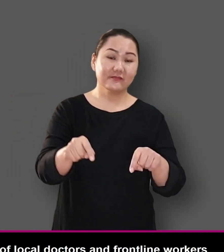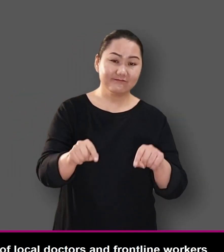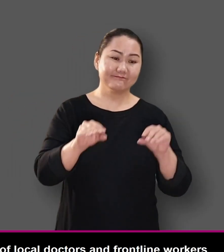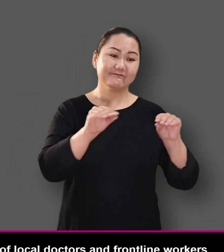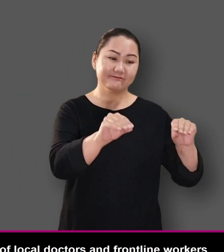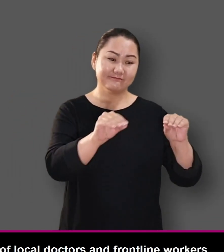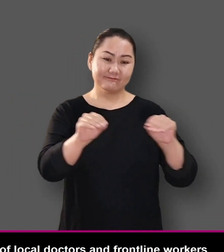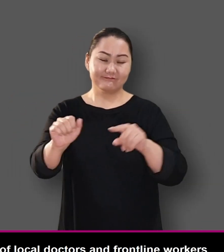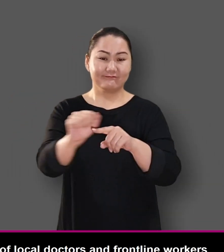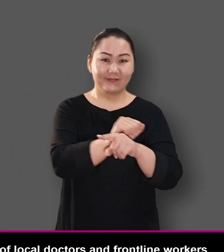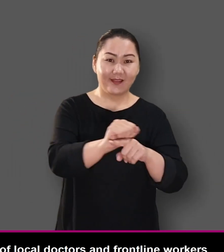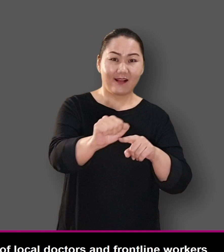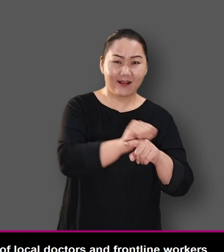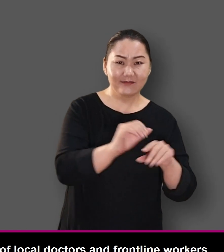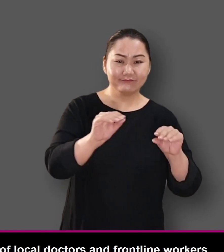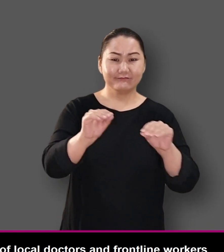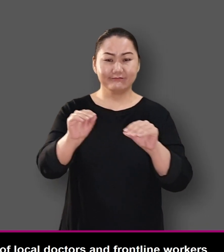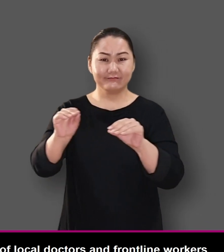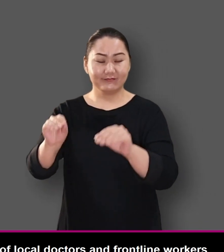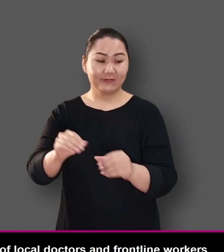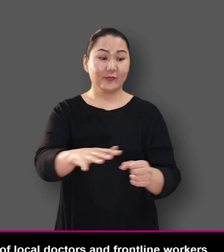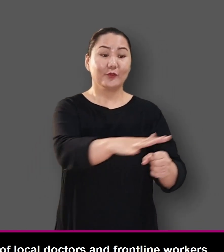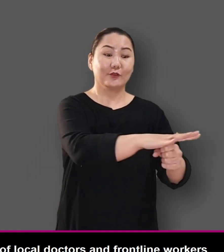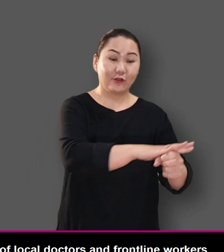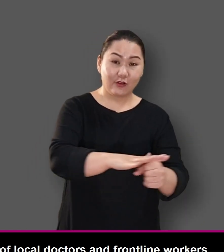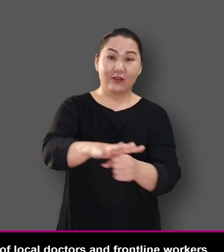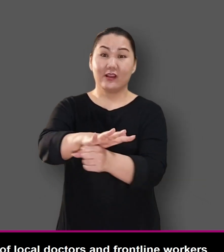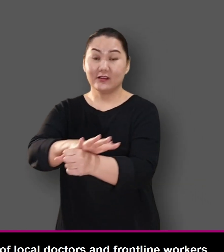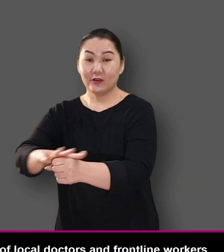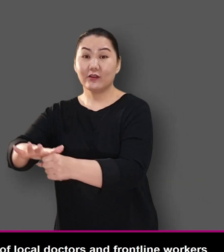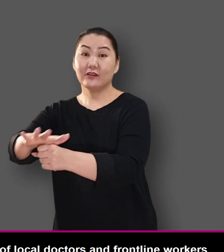have worked to build capacities of local doctors and frontline workers